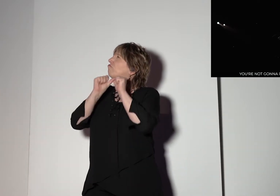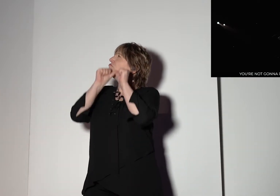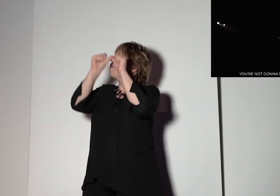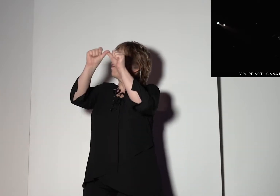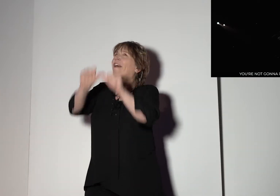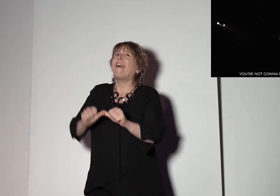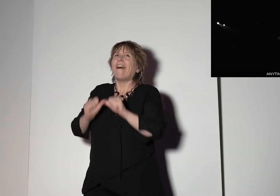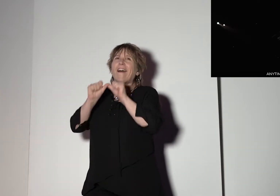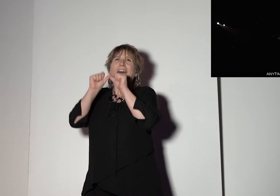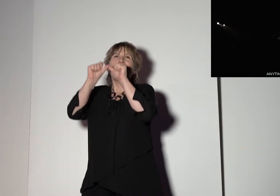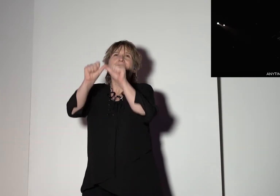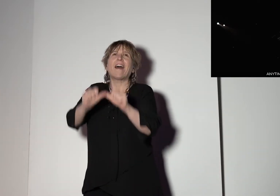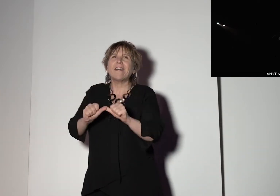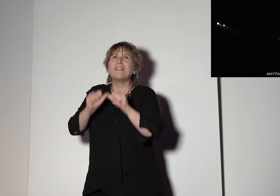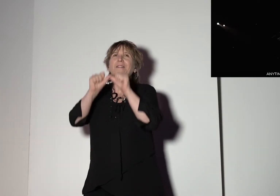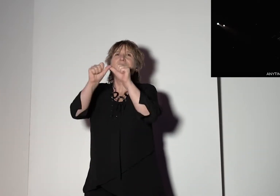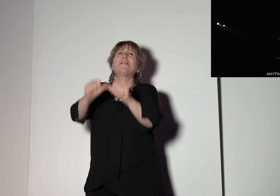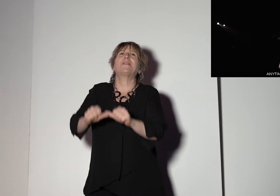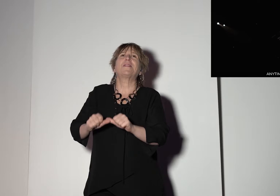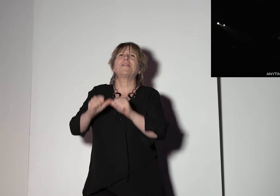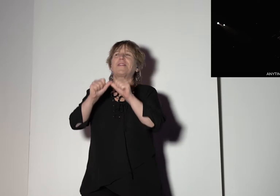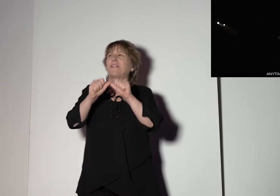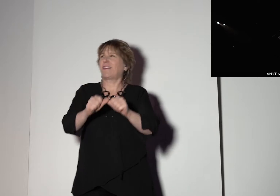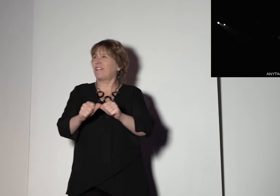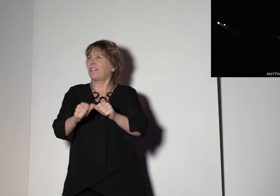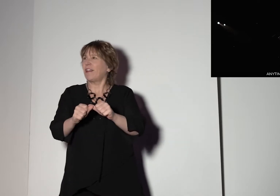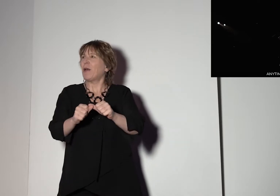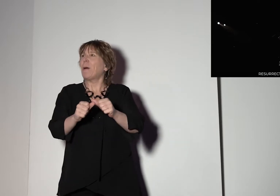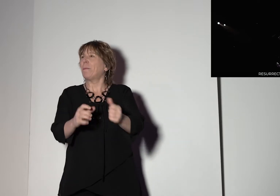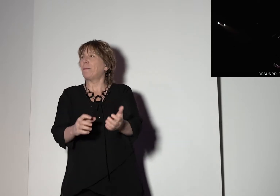of miracles anytime soon. Here we go.